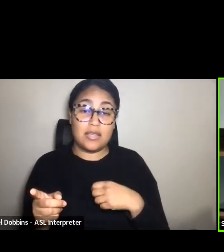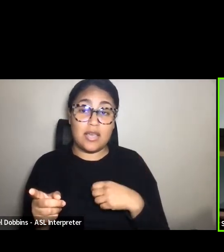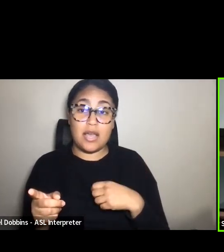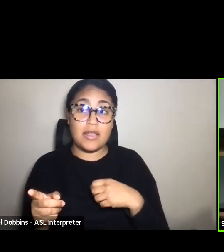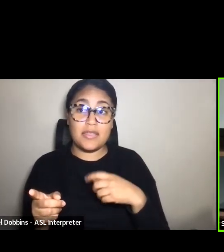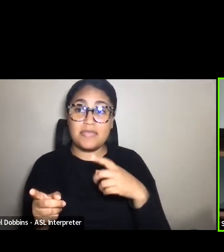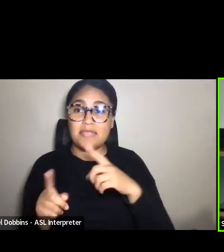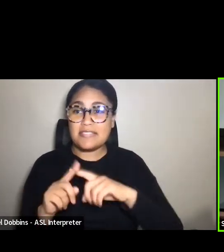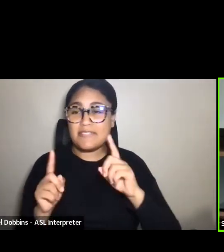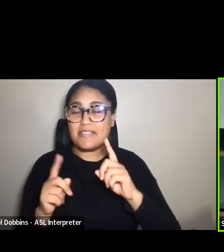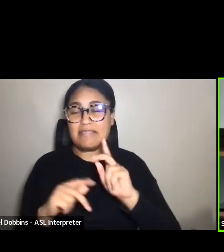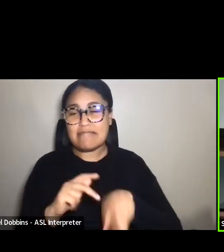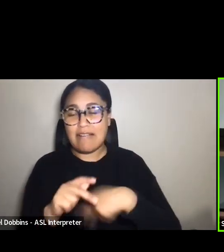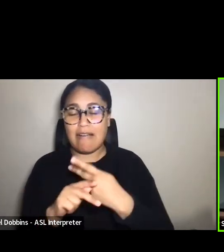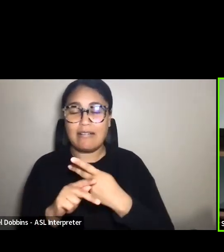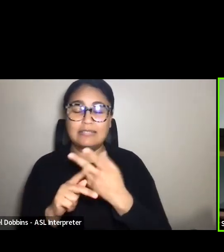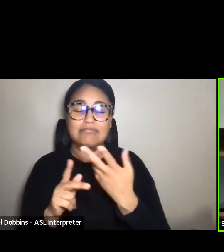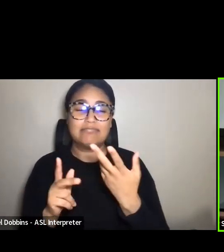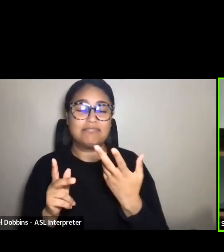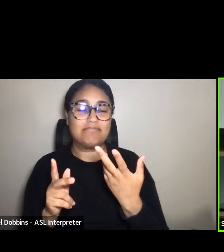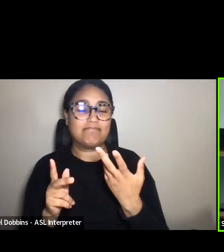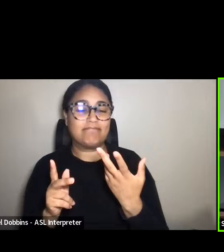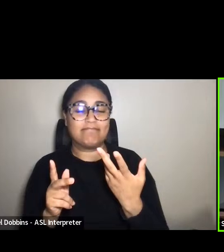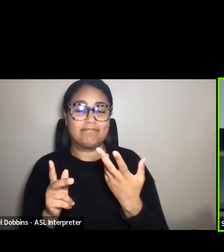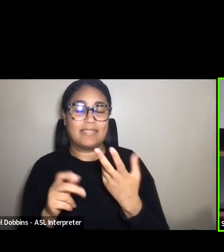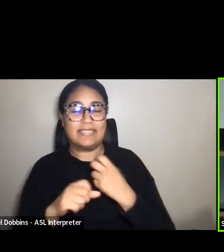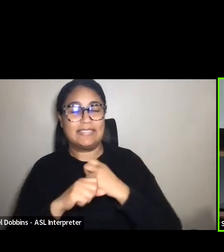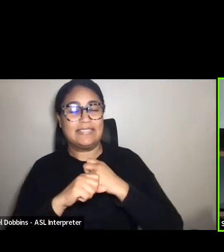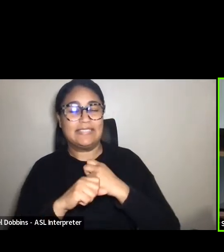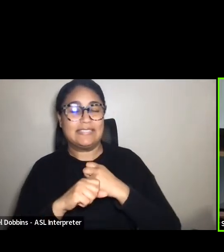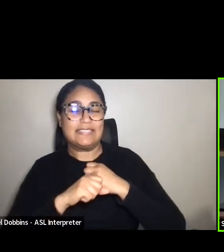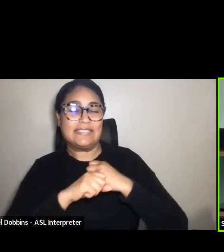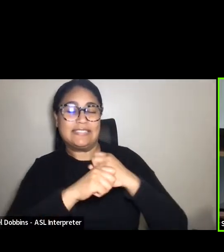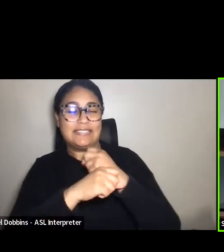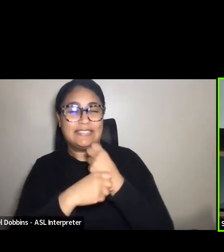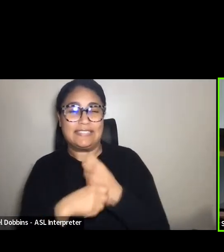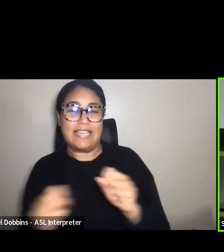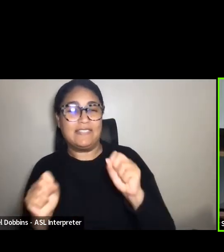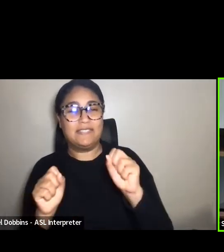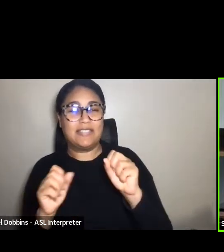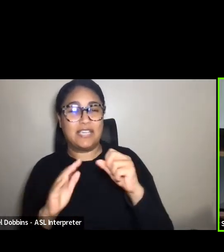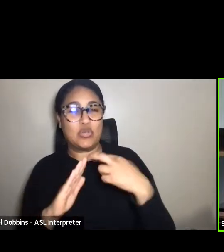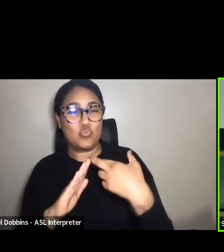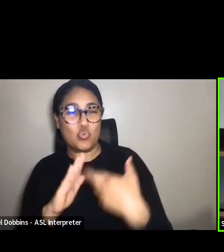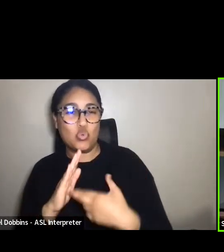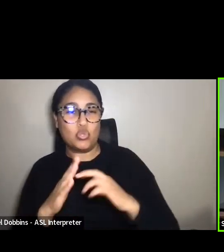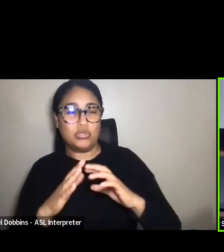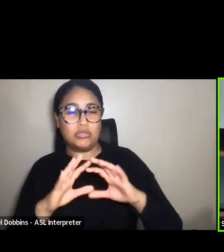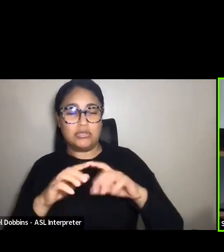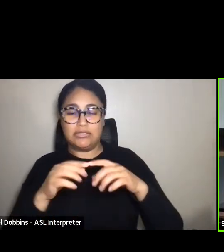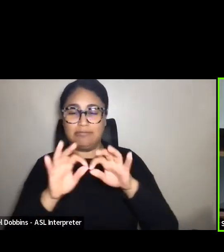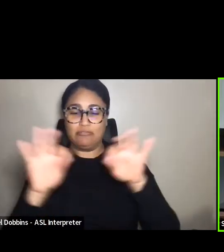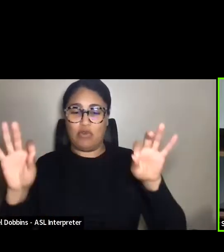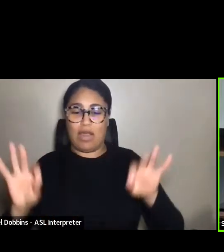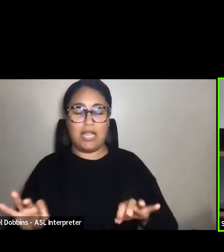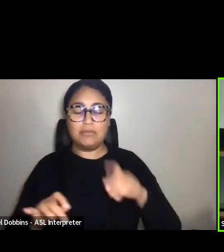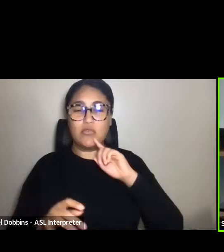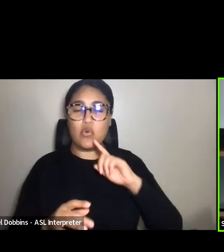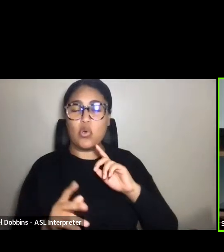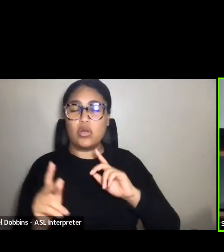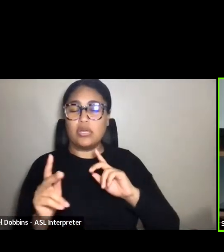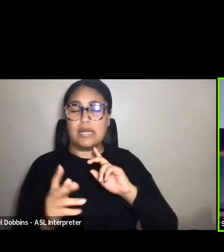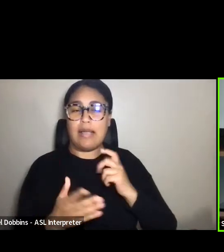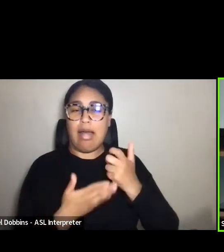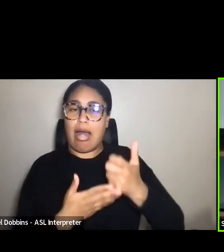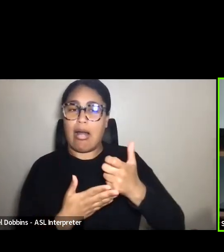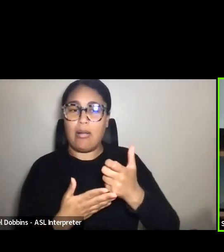the different types of just like what people can do to for the